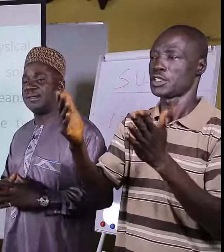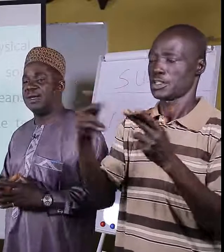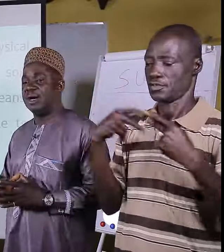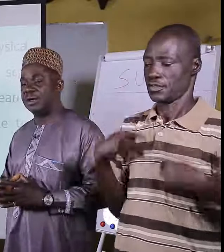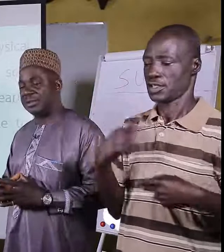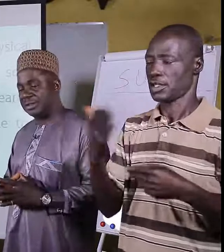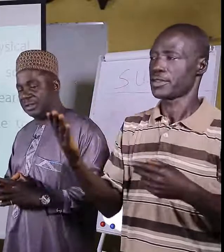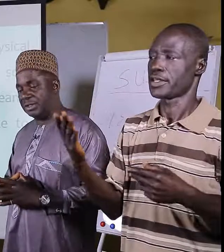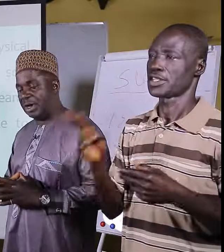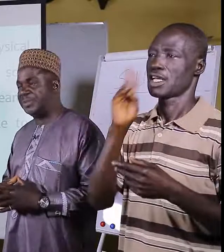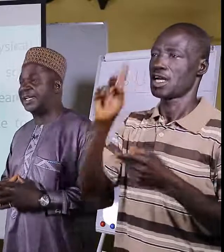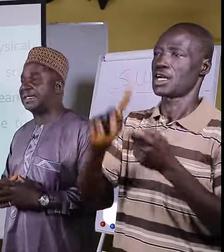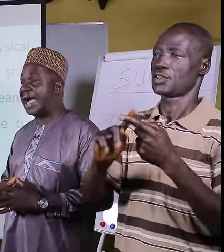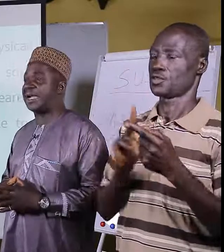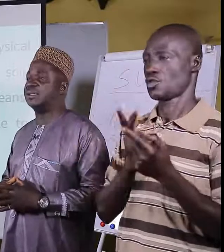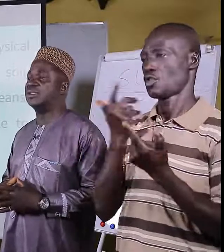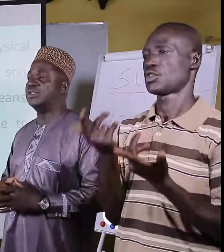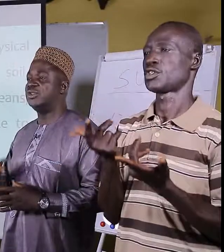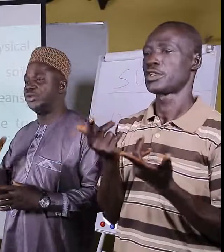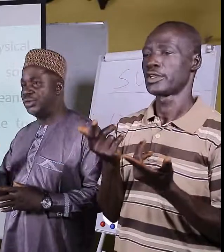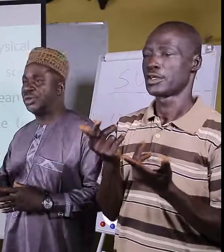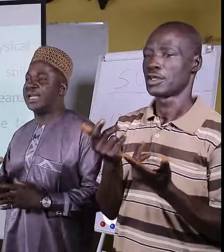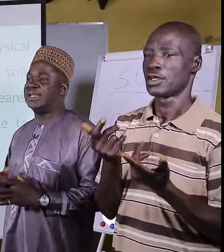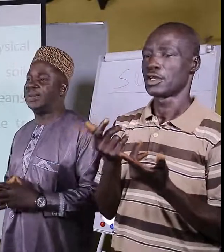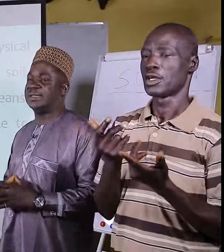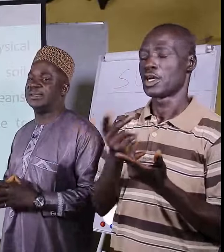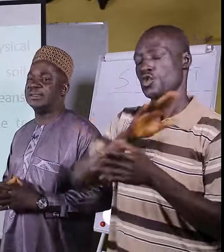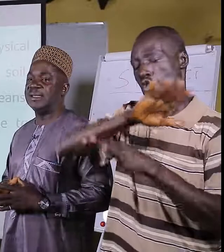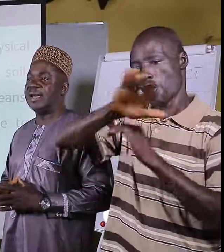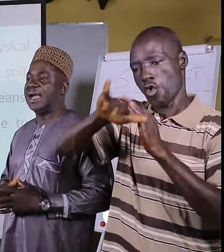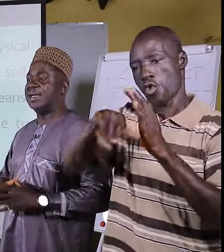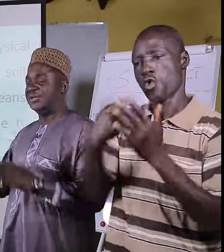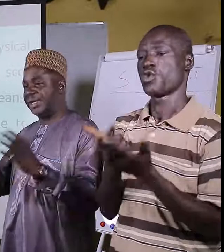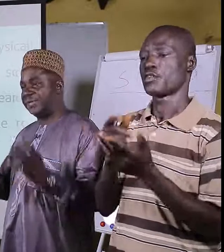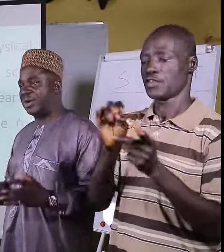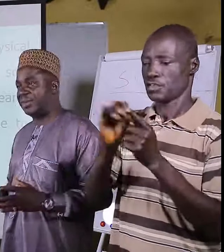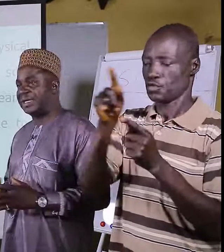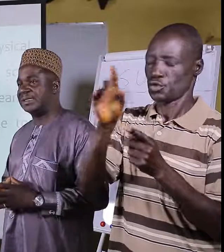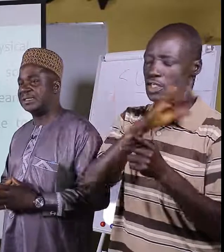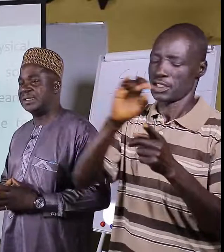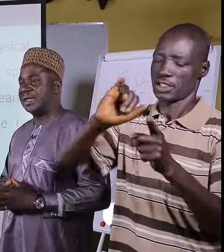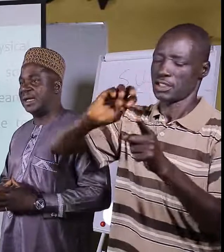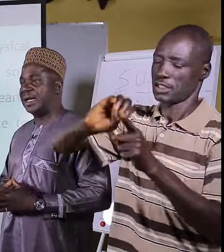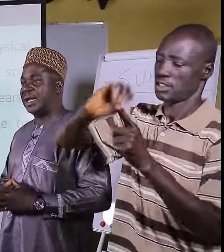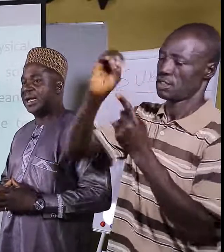physical objects are to you as a person and to the